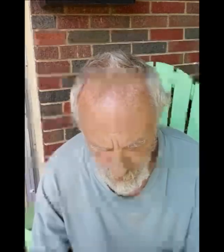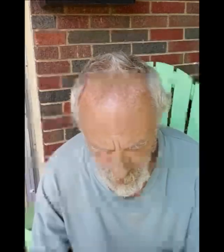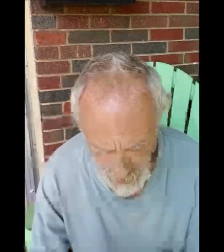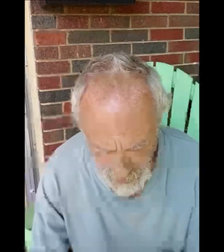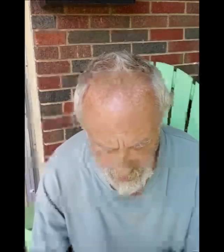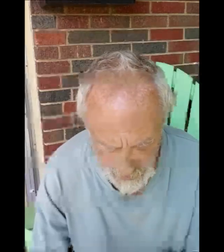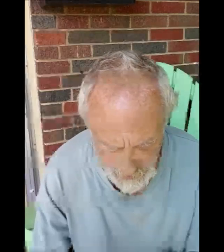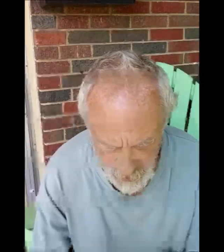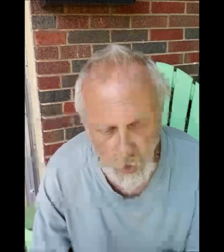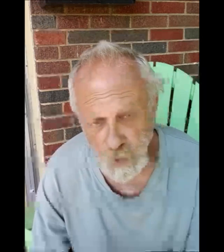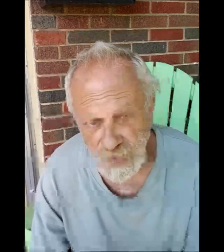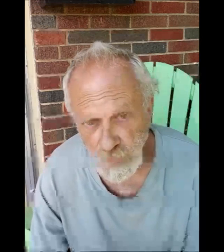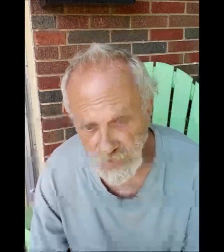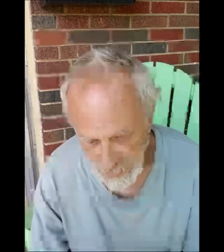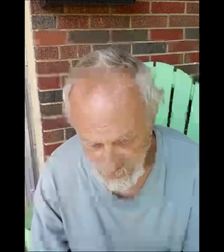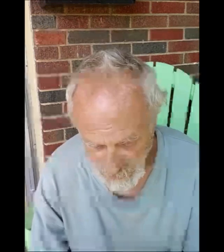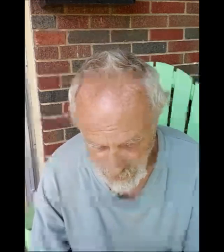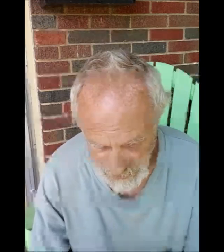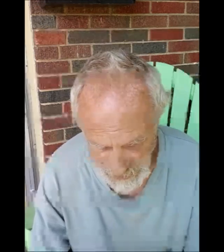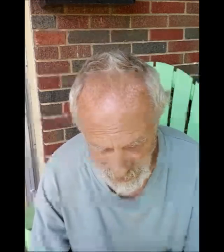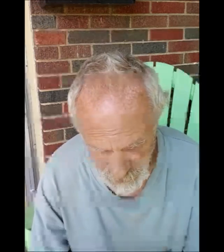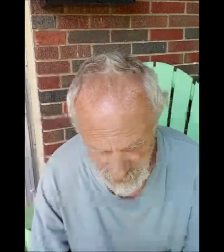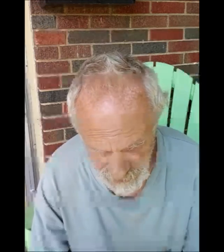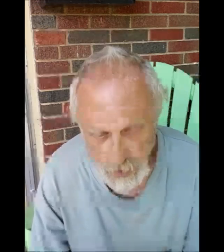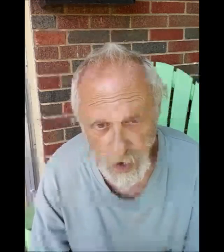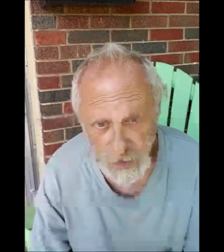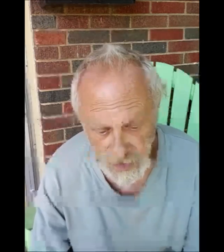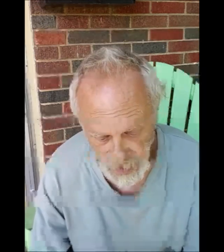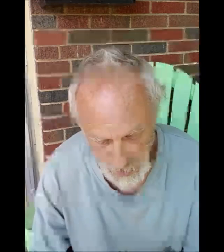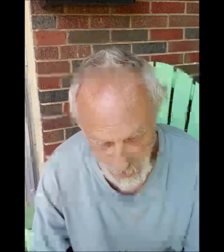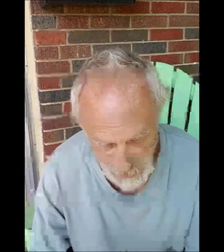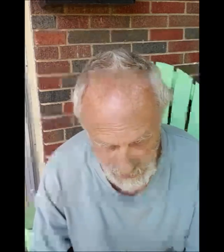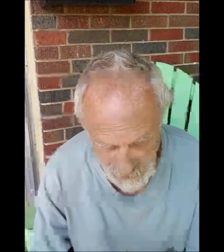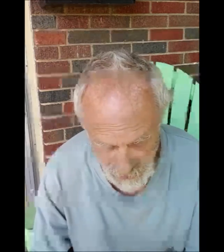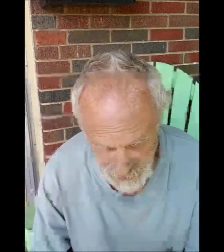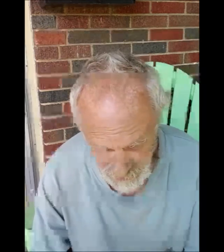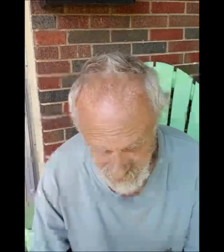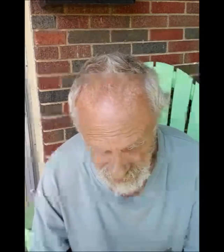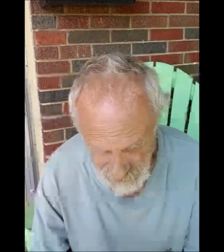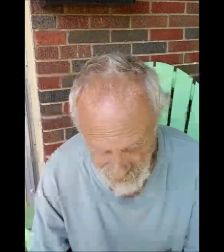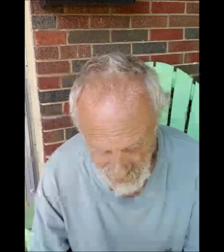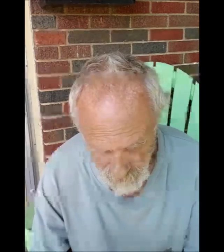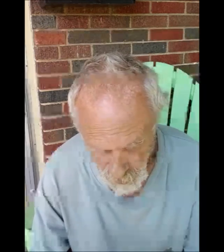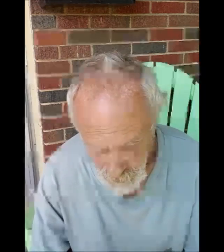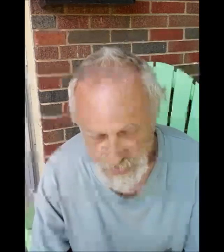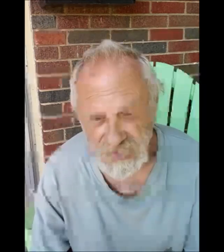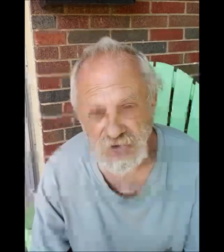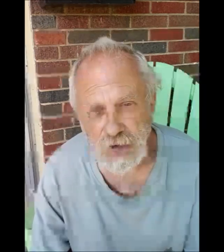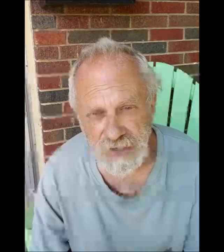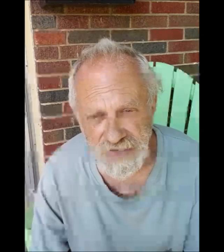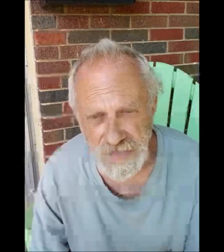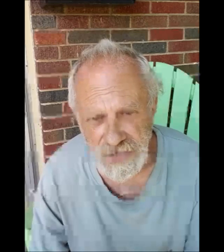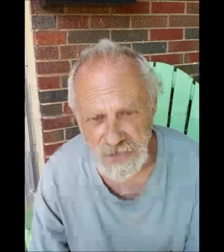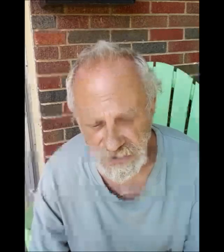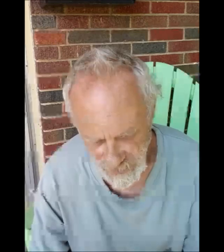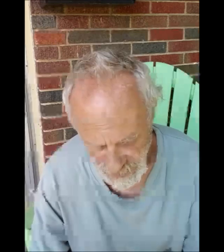long, and they always wore hats because the sun was so strong. Soon, their faces became almost as dark as the Indians' faces